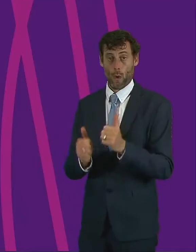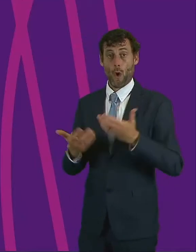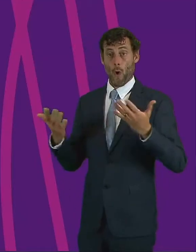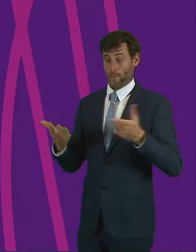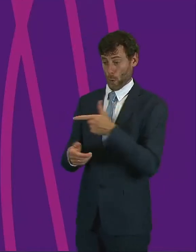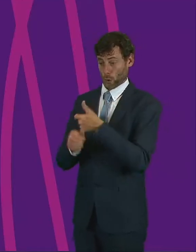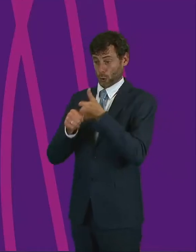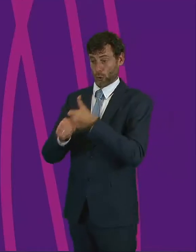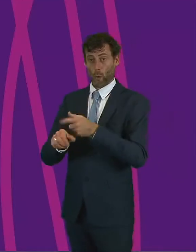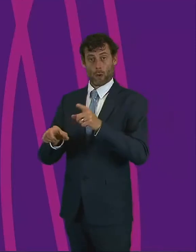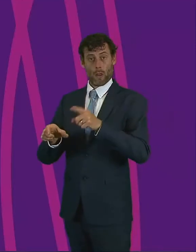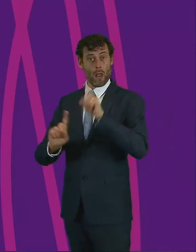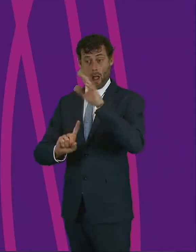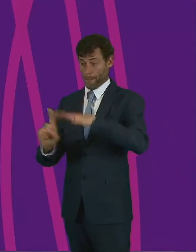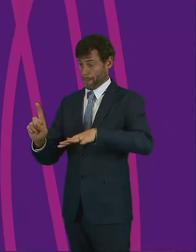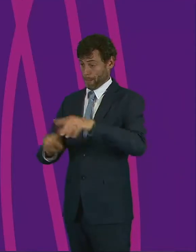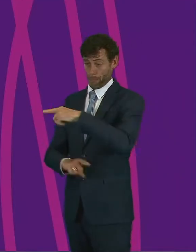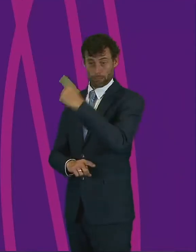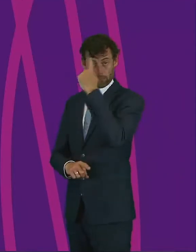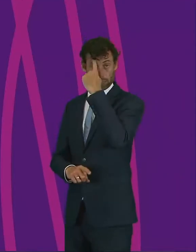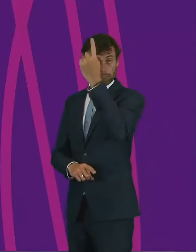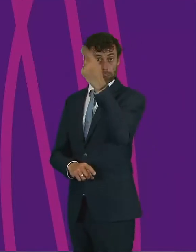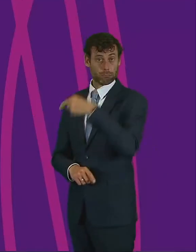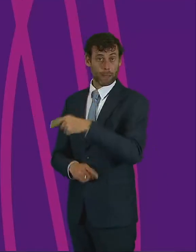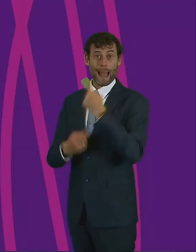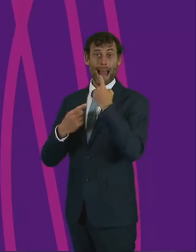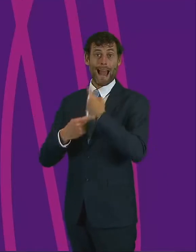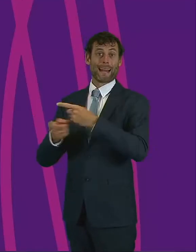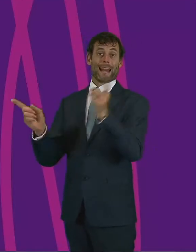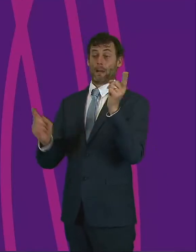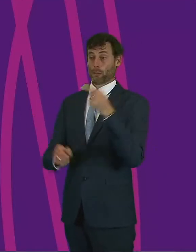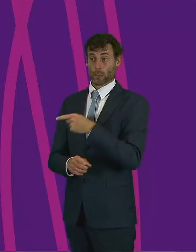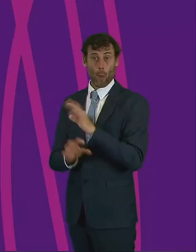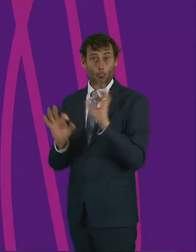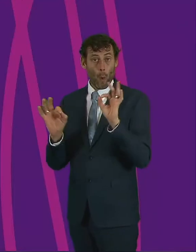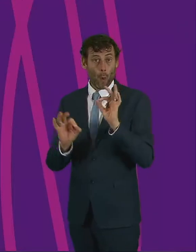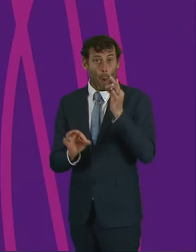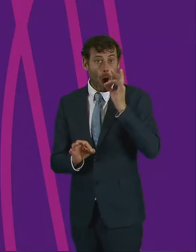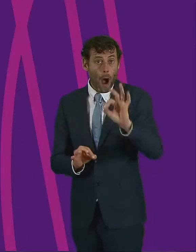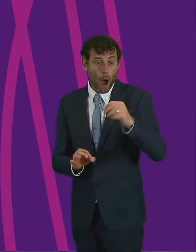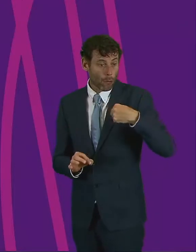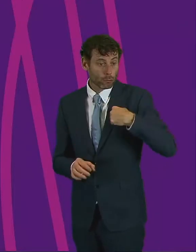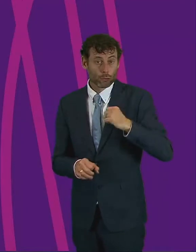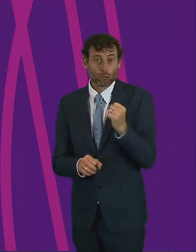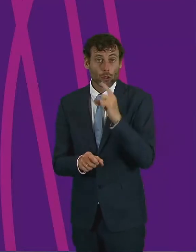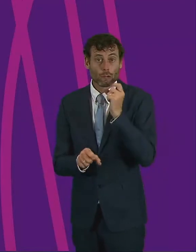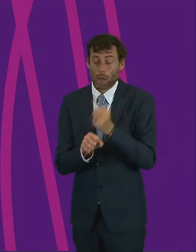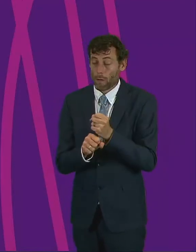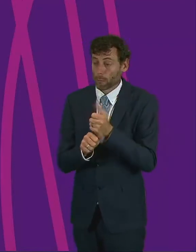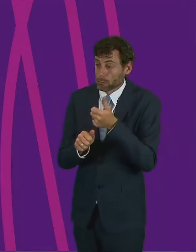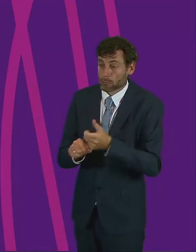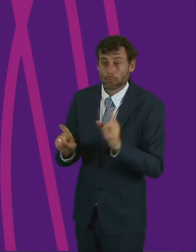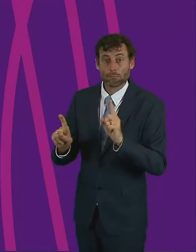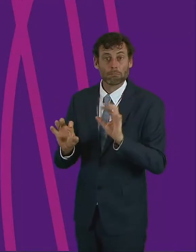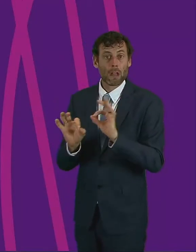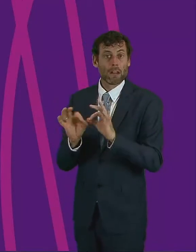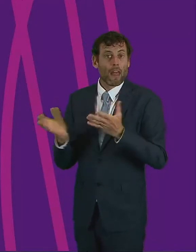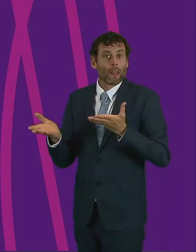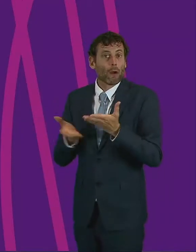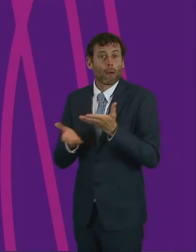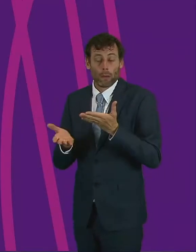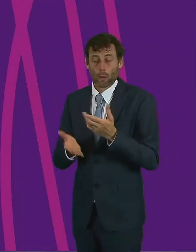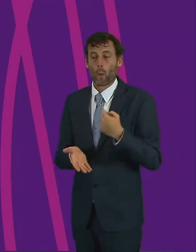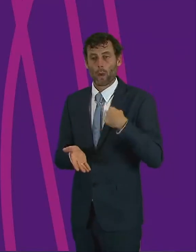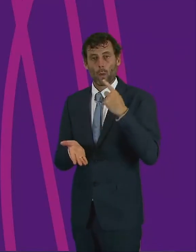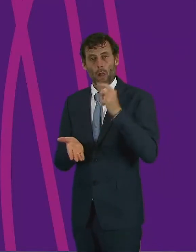young people, the UK Government made this announcement without any consultation with the Scottish Government, and the Cabinet Secretary for the Economy will be writing to